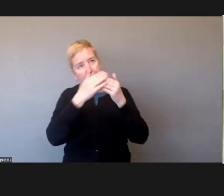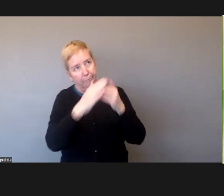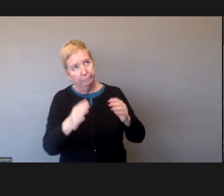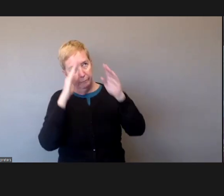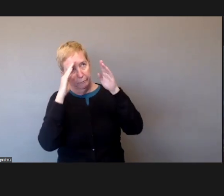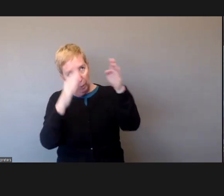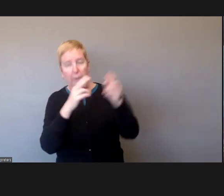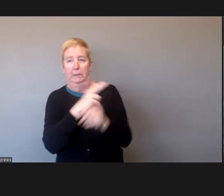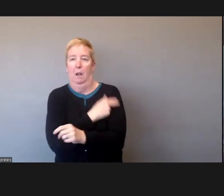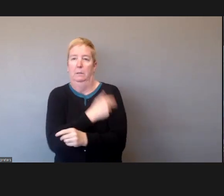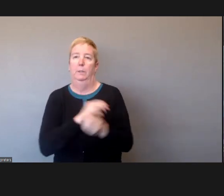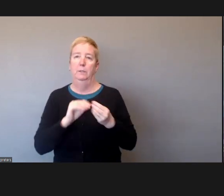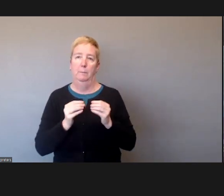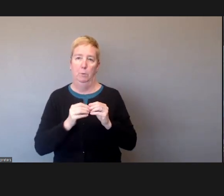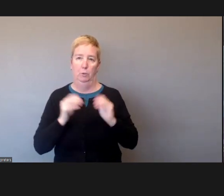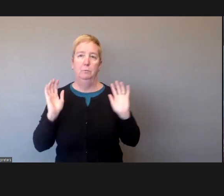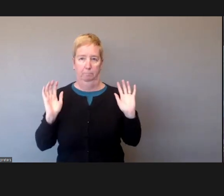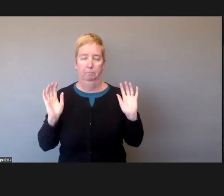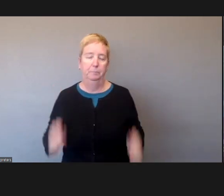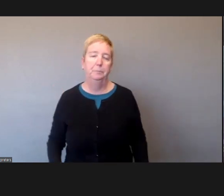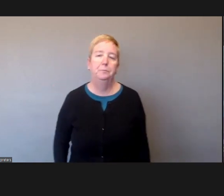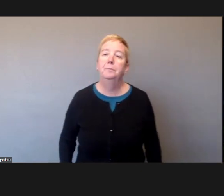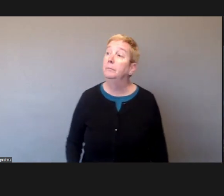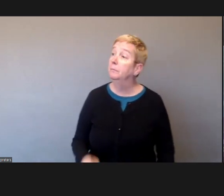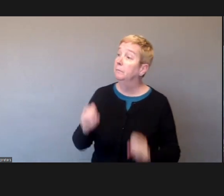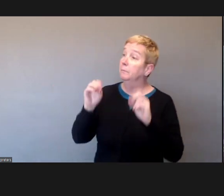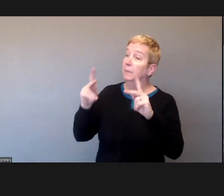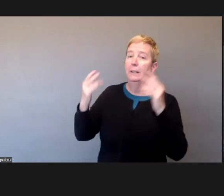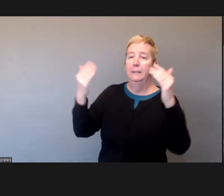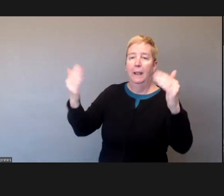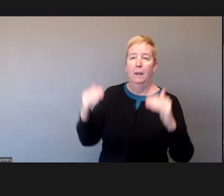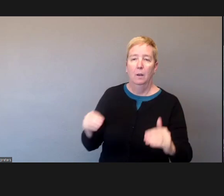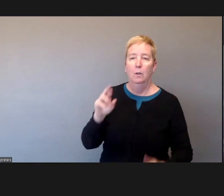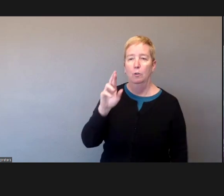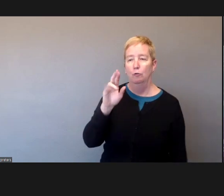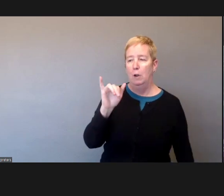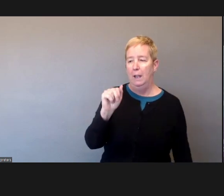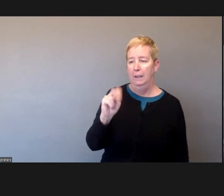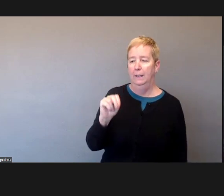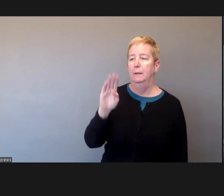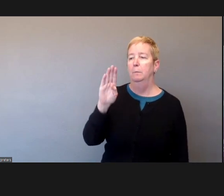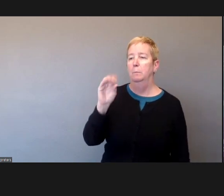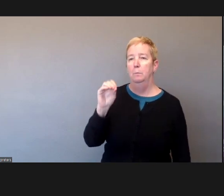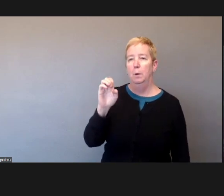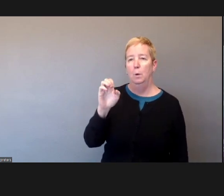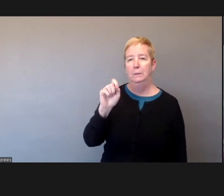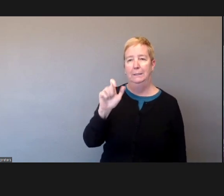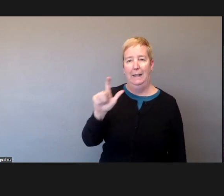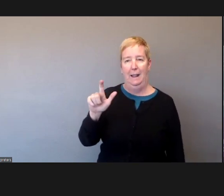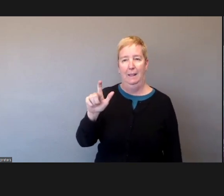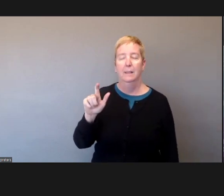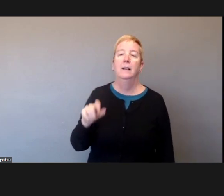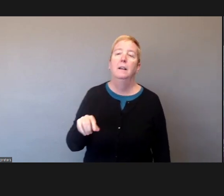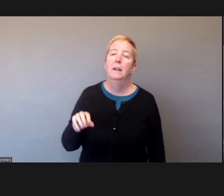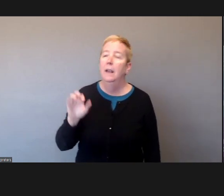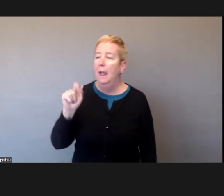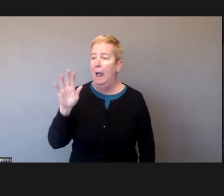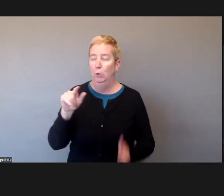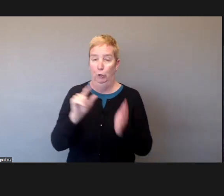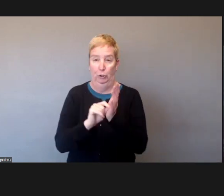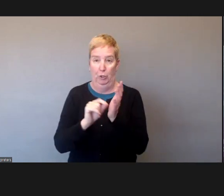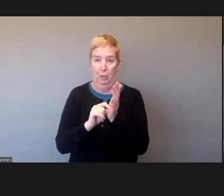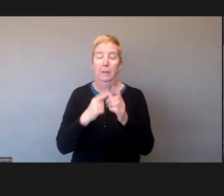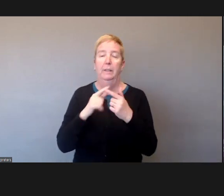All right. Next, we're going to go to Ryan Botel at the Albuquerque Journal. After Ryan, we'll go to Chris McKee